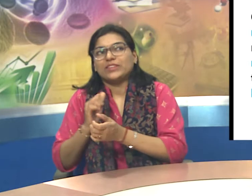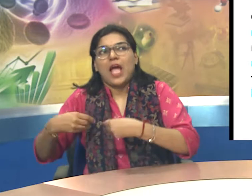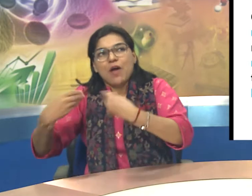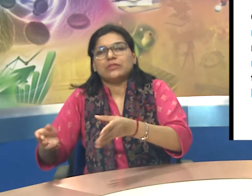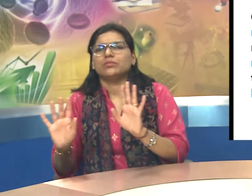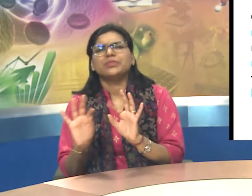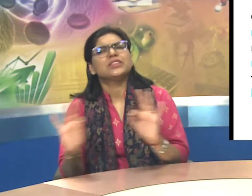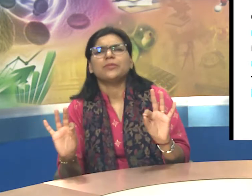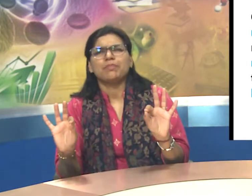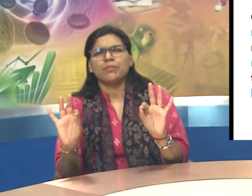telegraphic